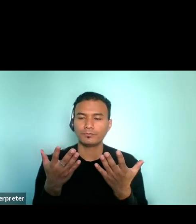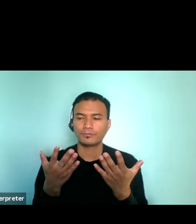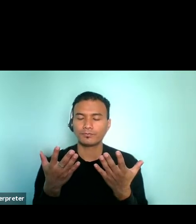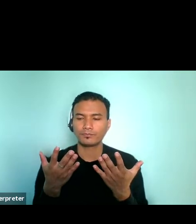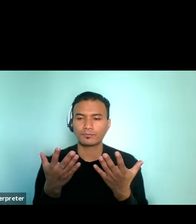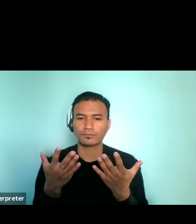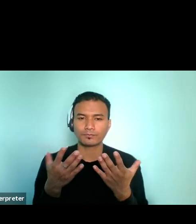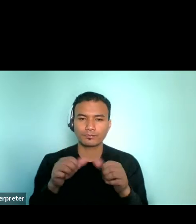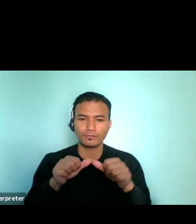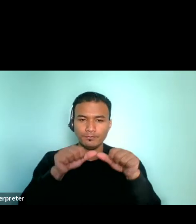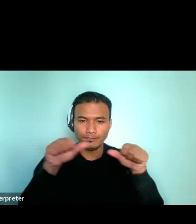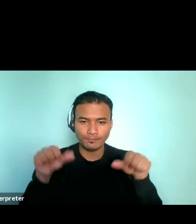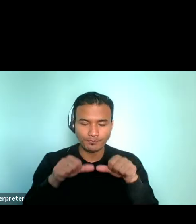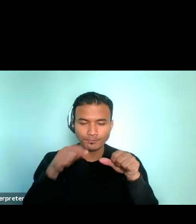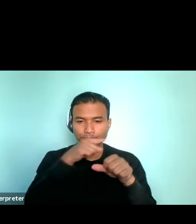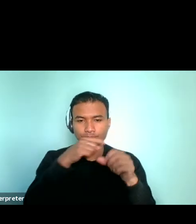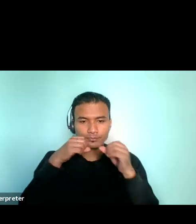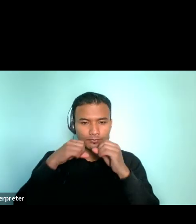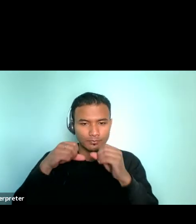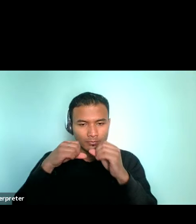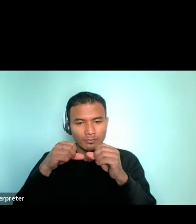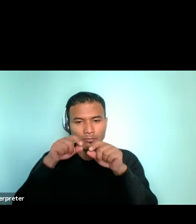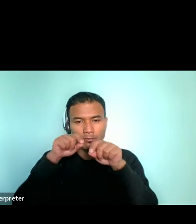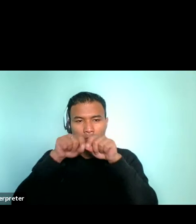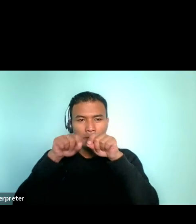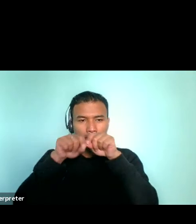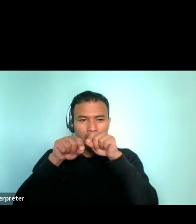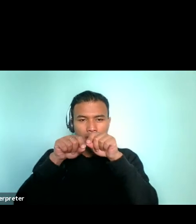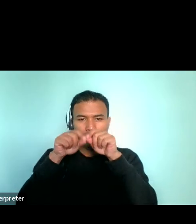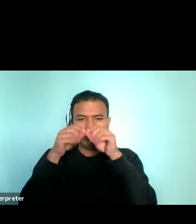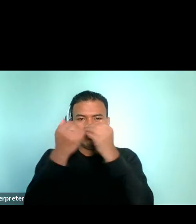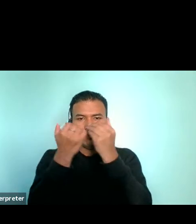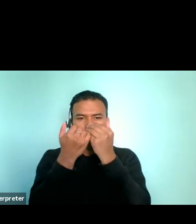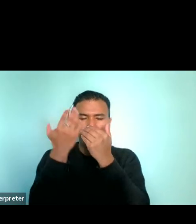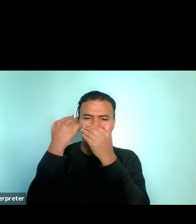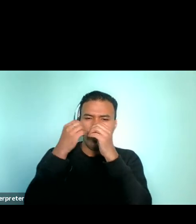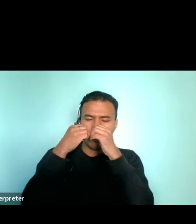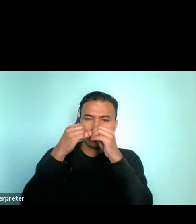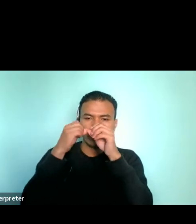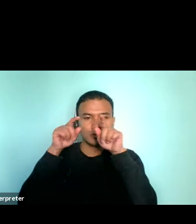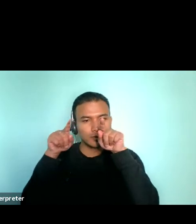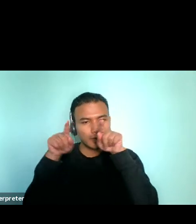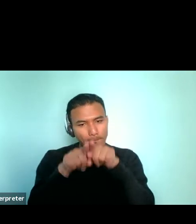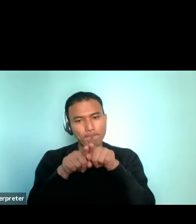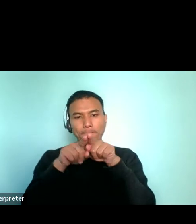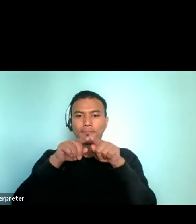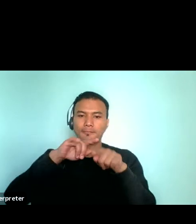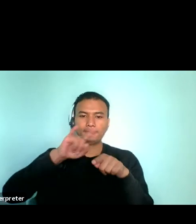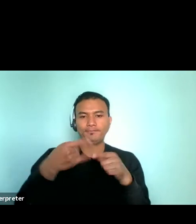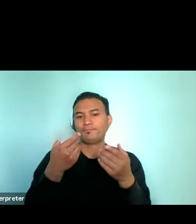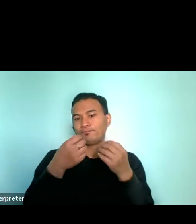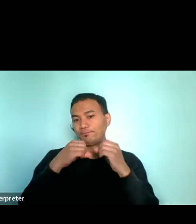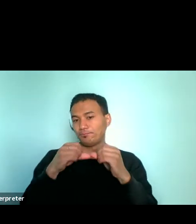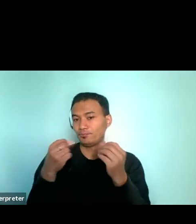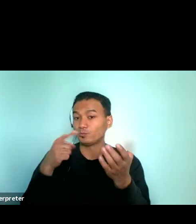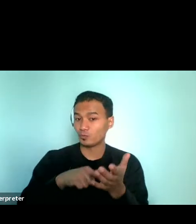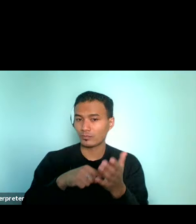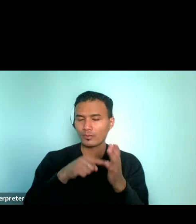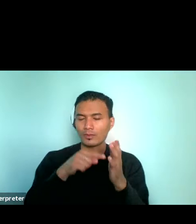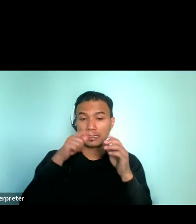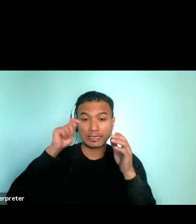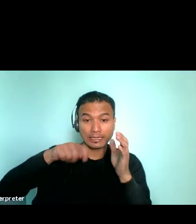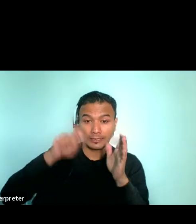the land that they used to farm in the past. However, according to the law, yeah, they were